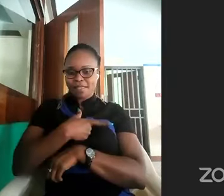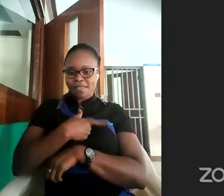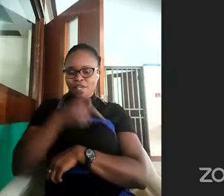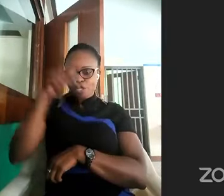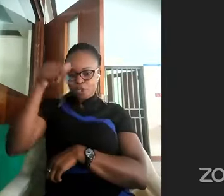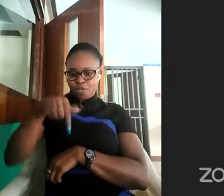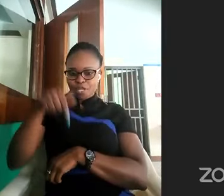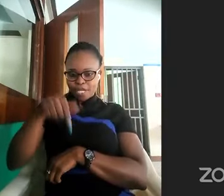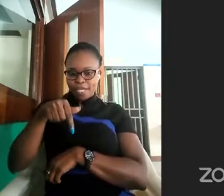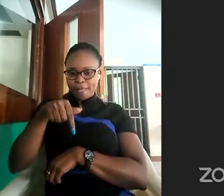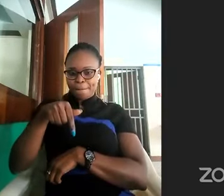want to have